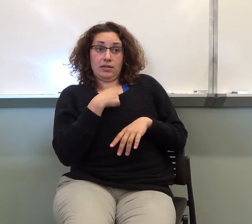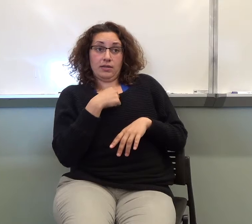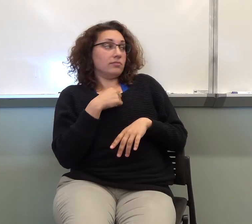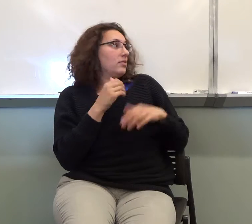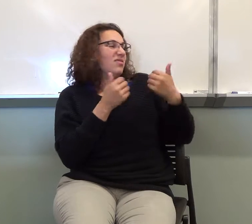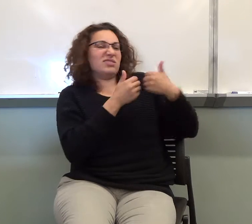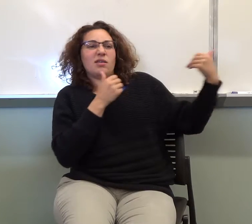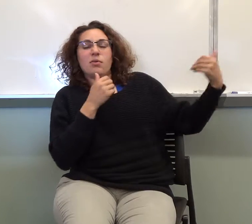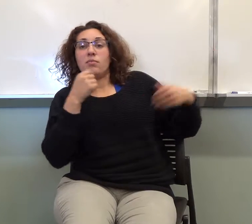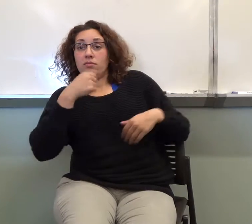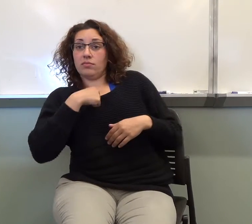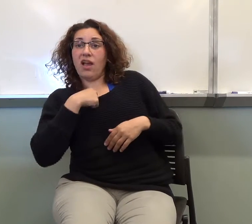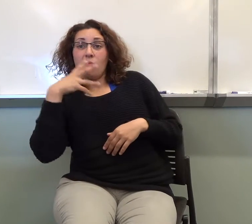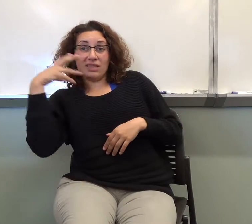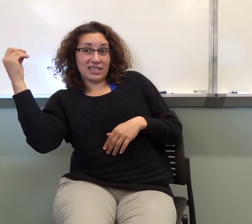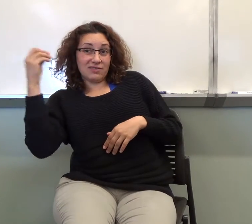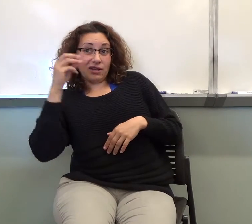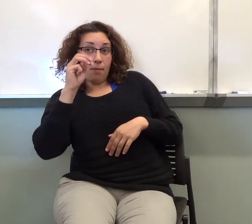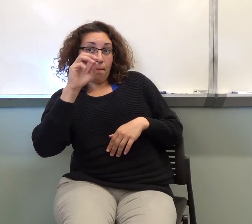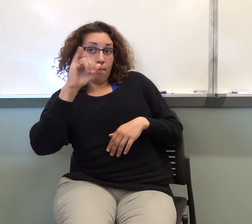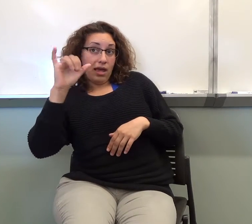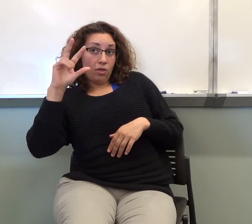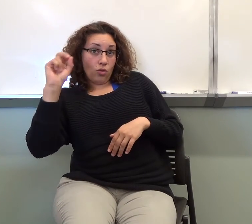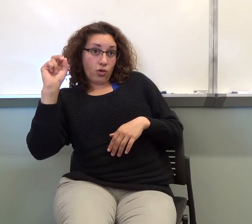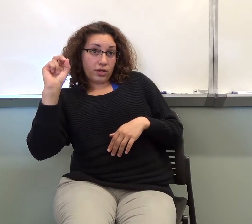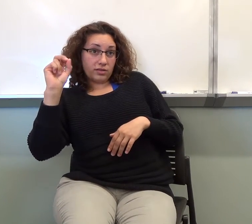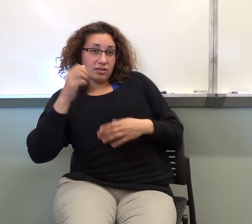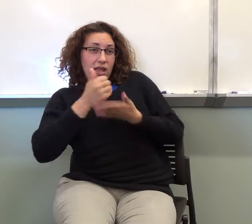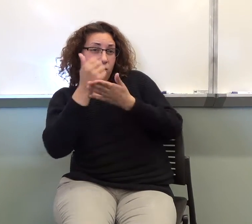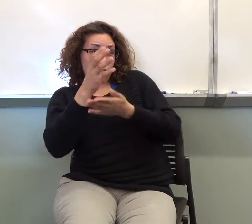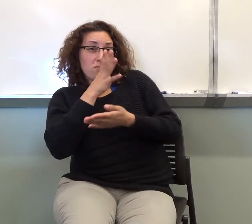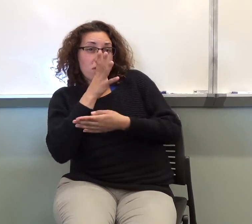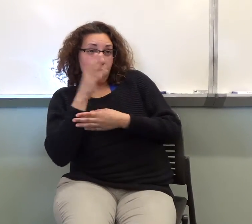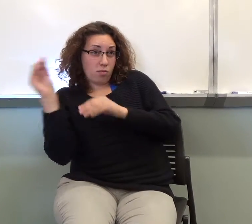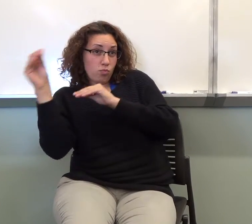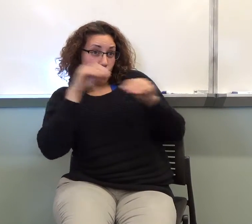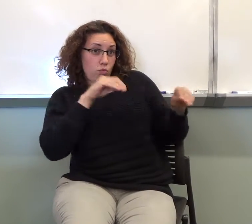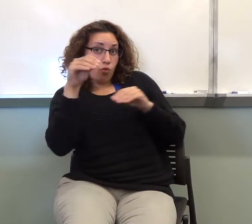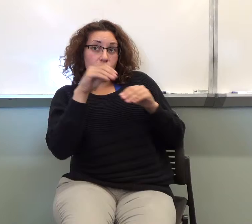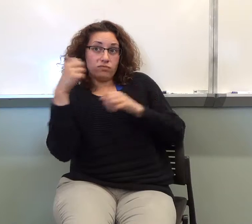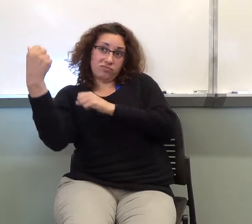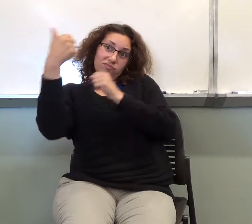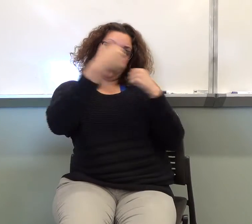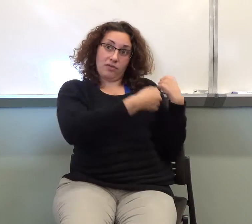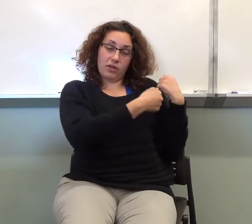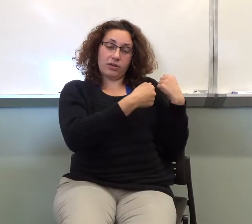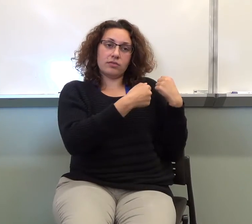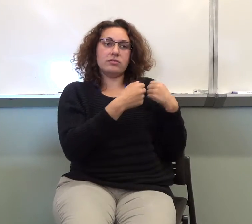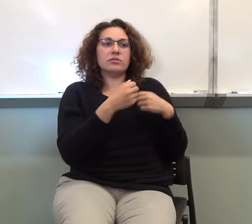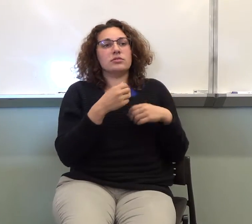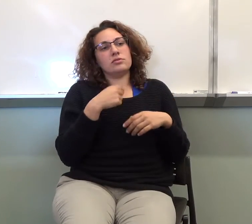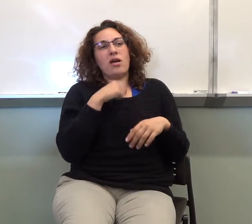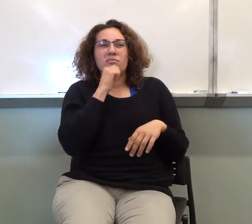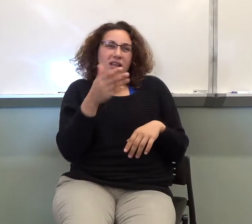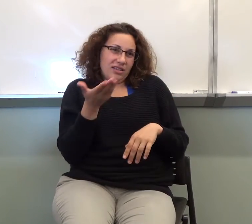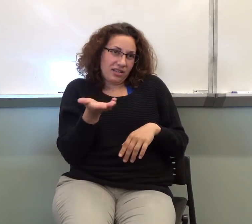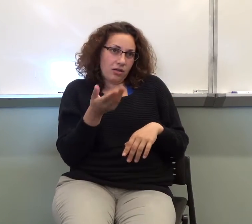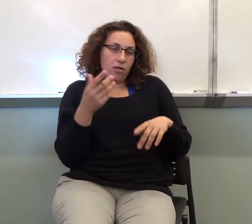includes finals. Yeah, okay. Yeah. Is that at the same time? No. This one will